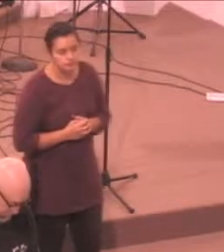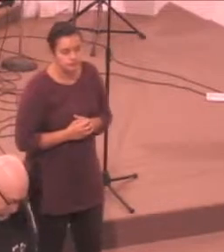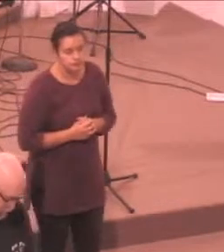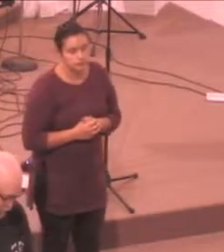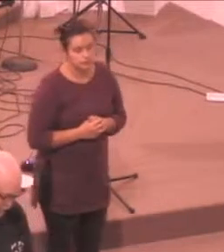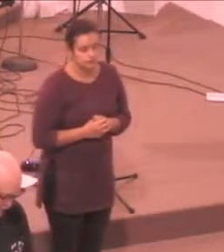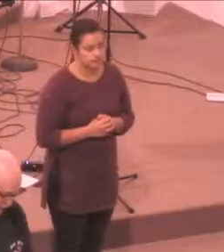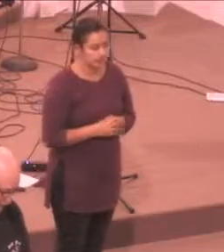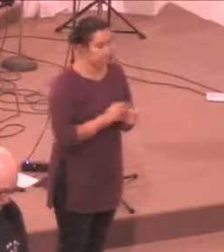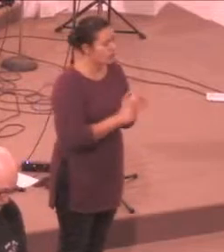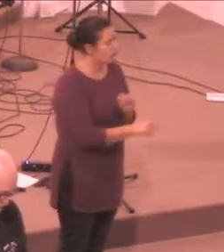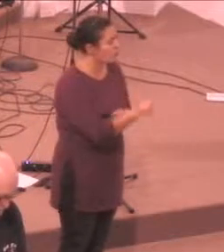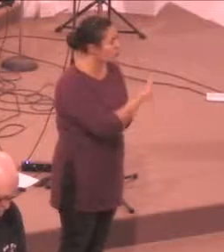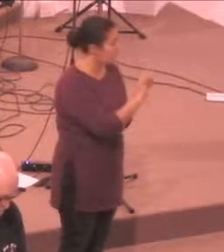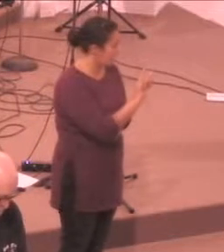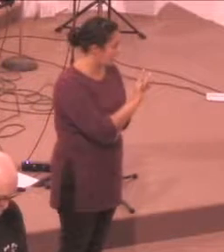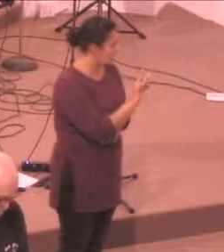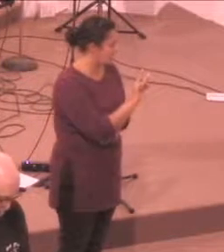In verse